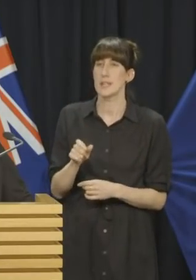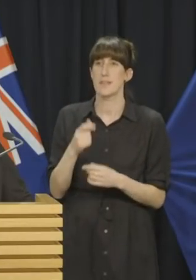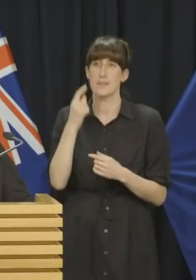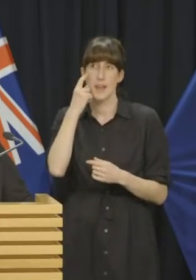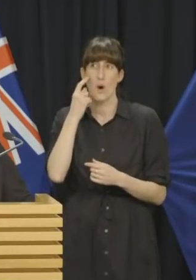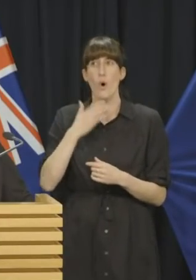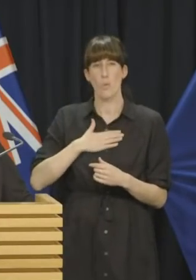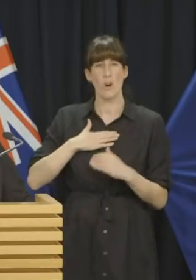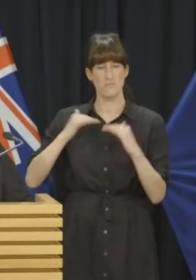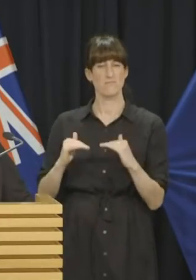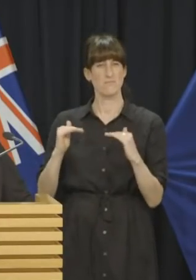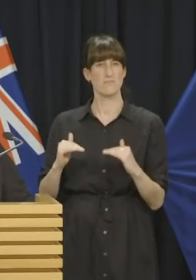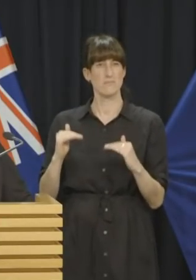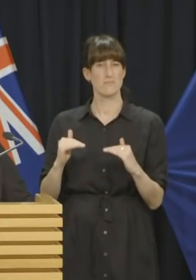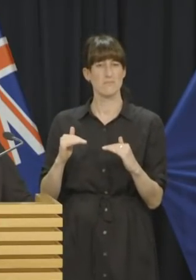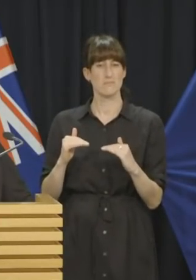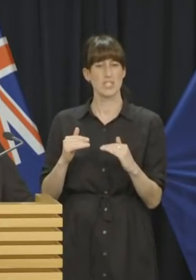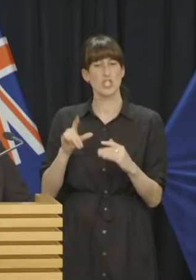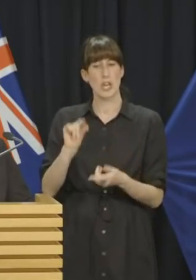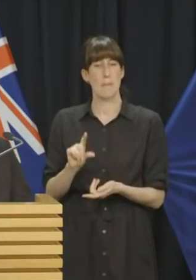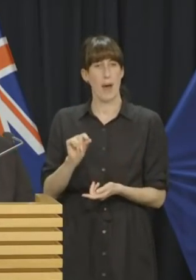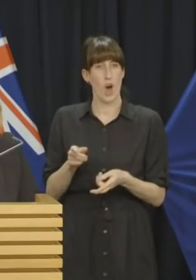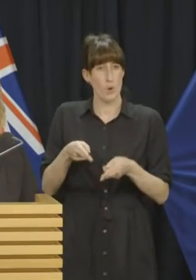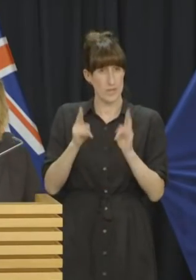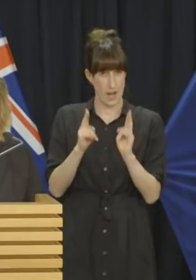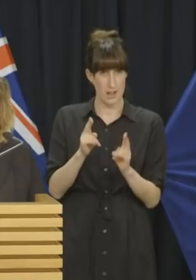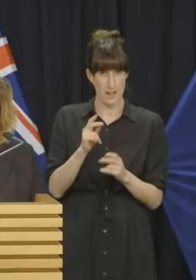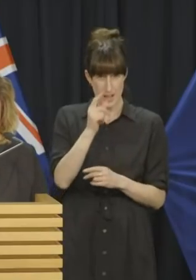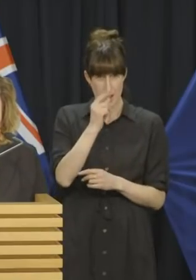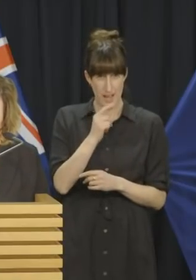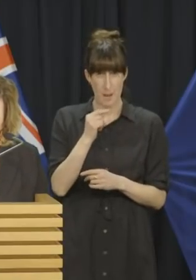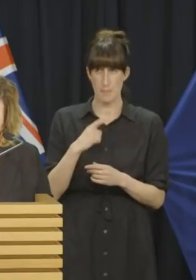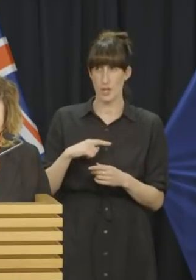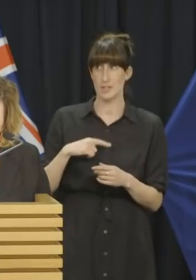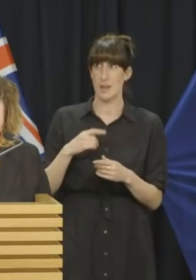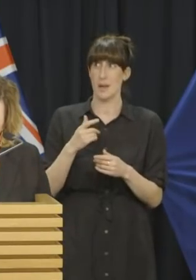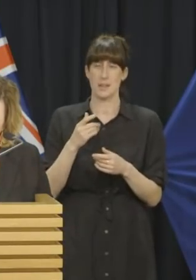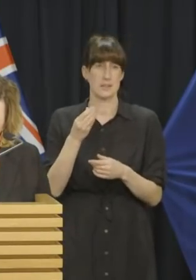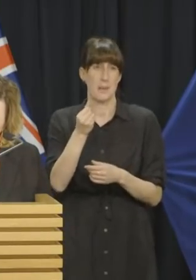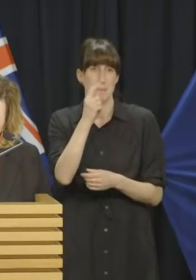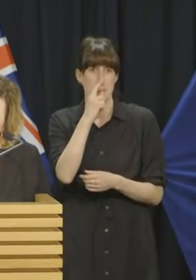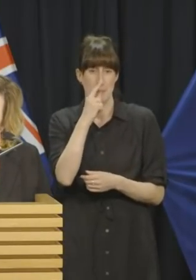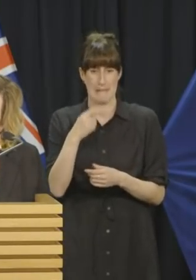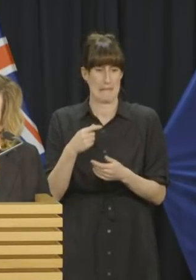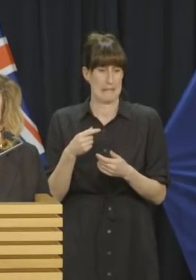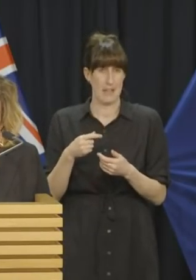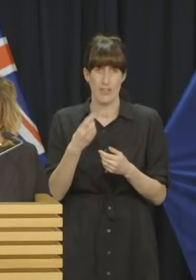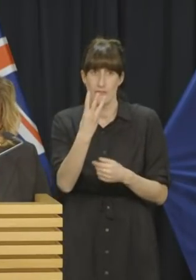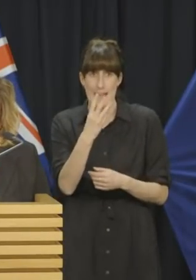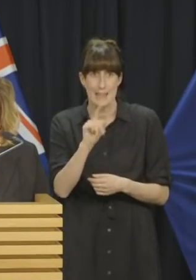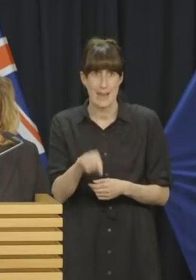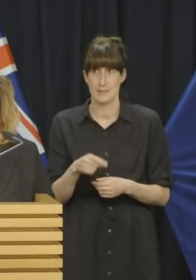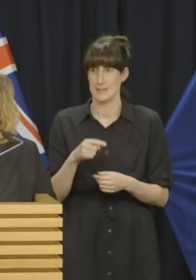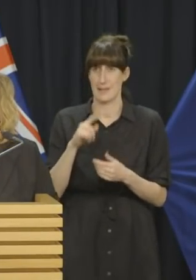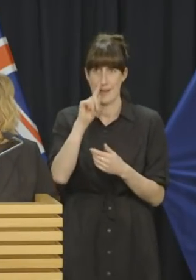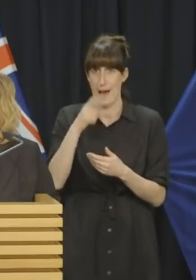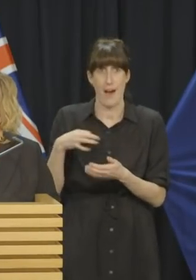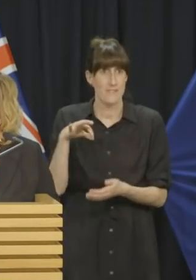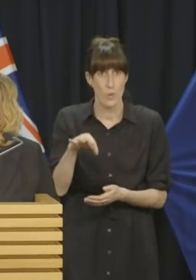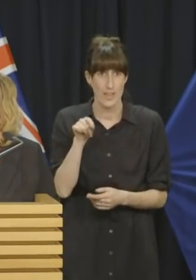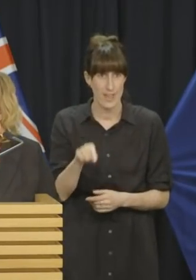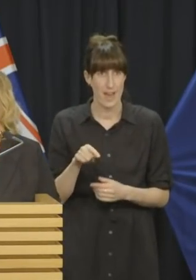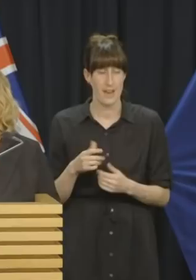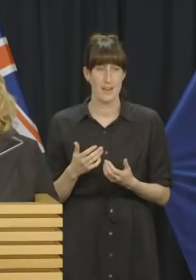a lower level, just in terms of, you know, as you say, fairness for those who may not be able to afford that charge? Did you look at that?